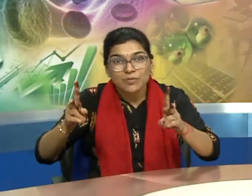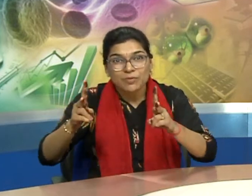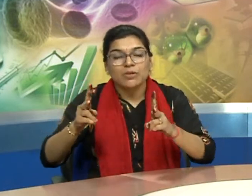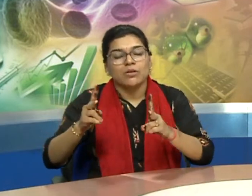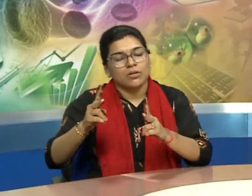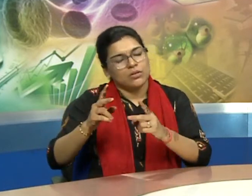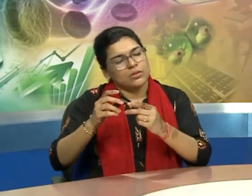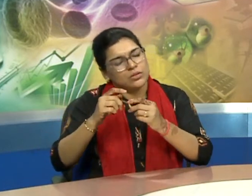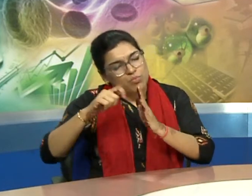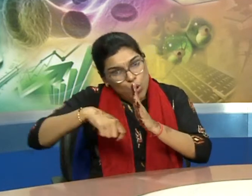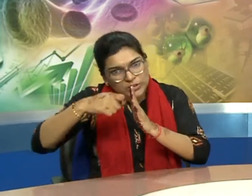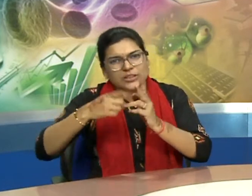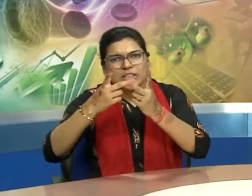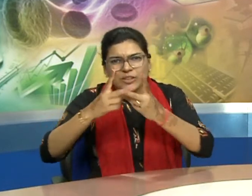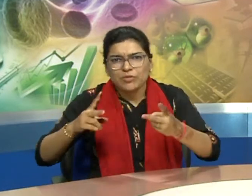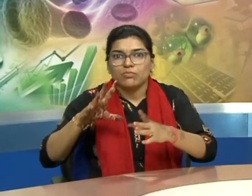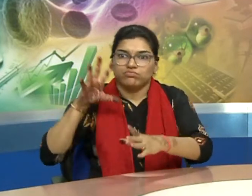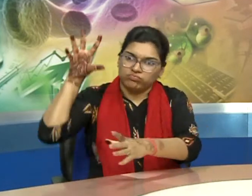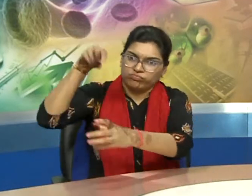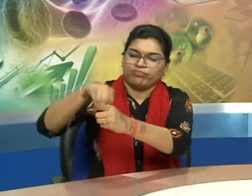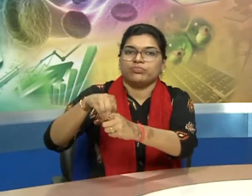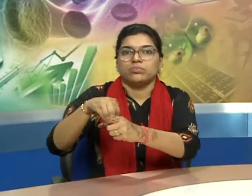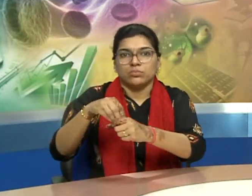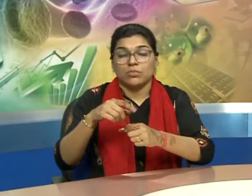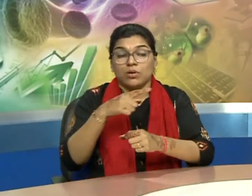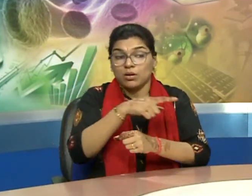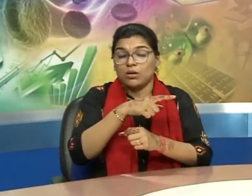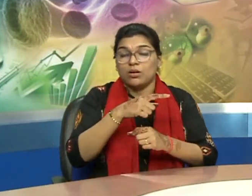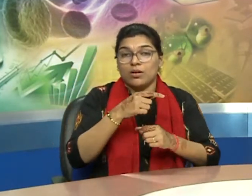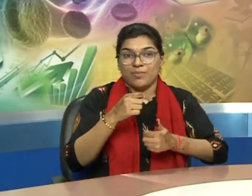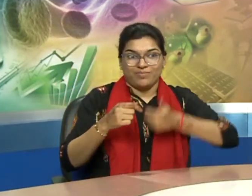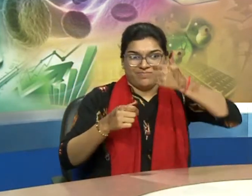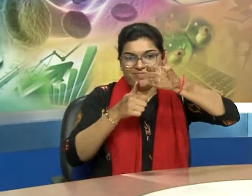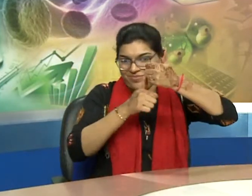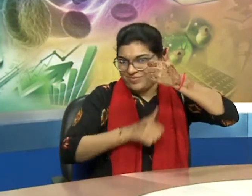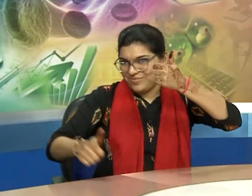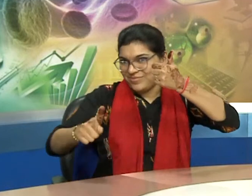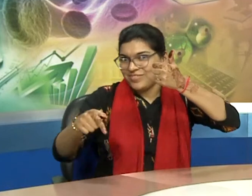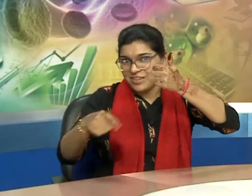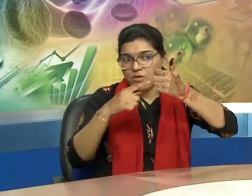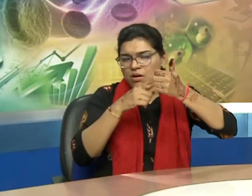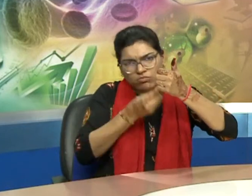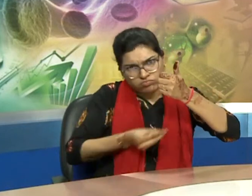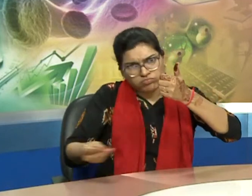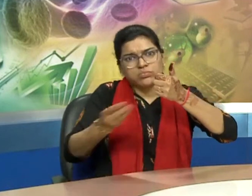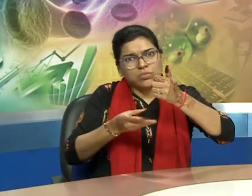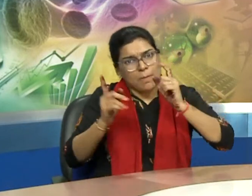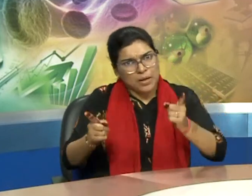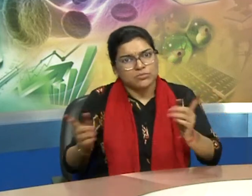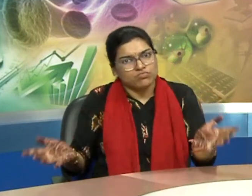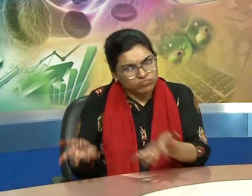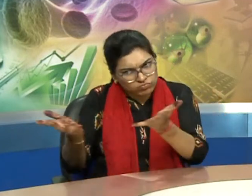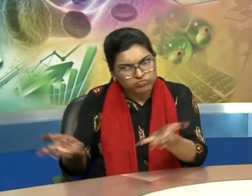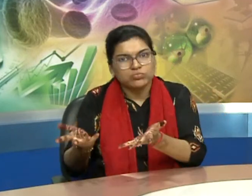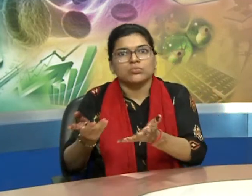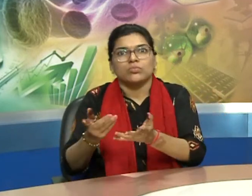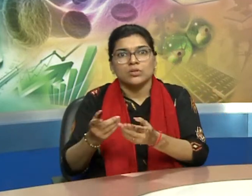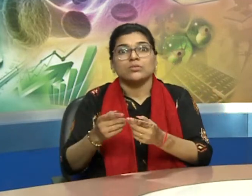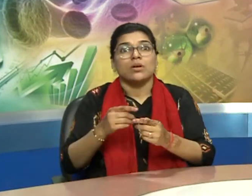organization supports the special libraries fully in a complete way, so that all